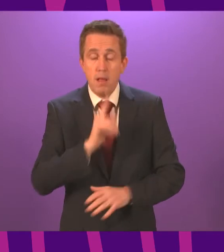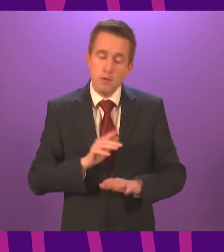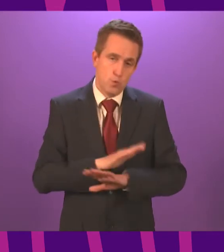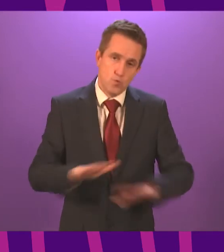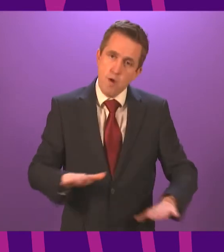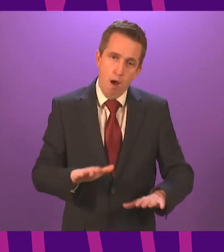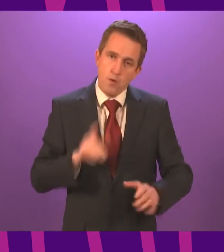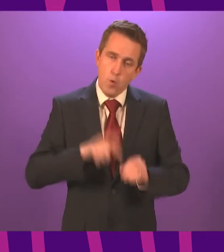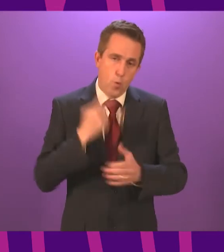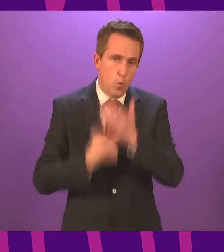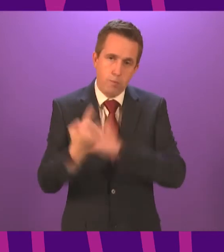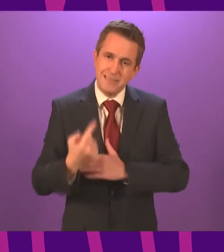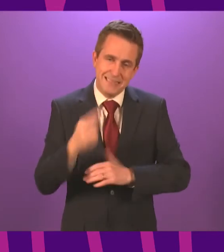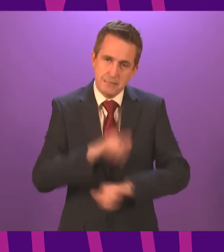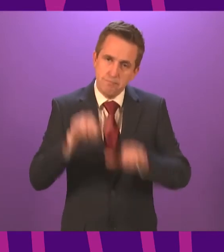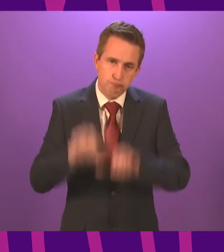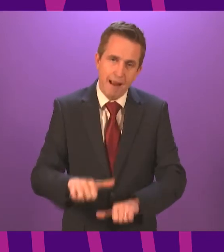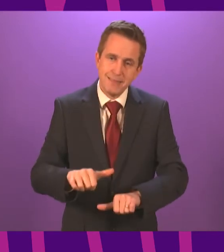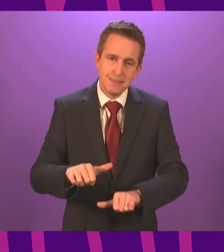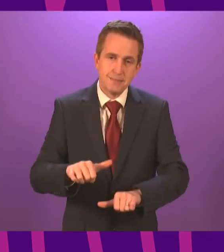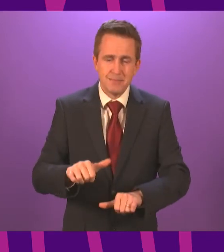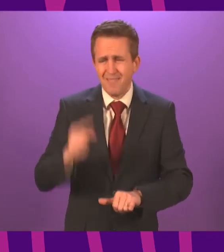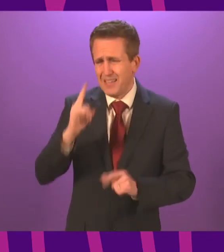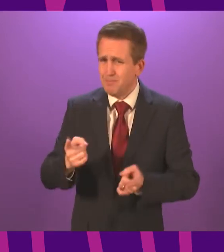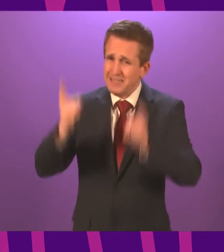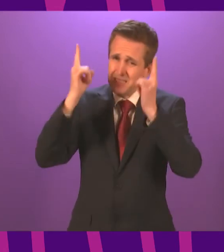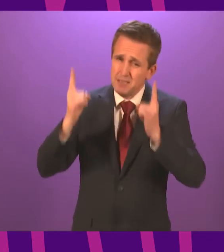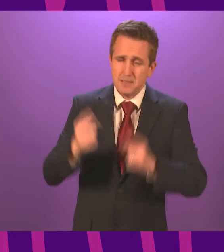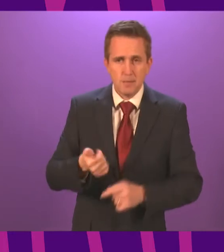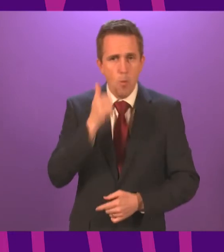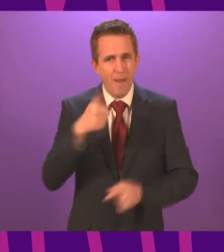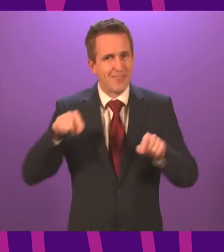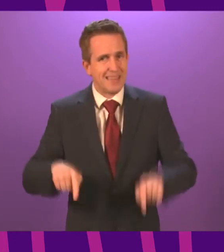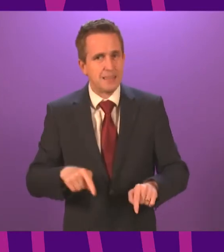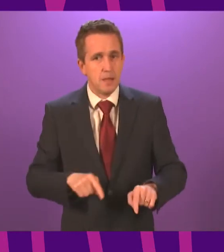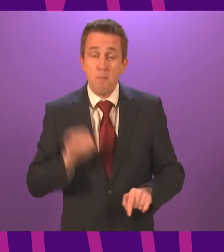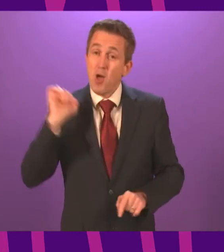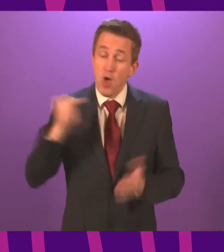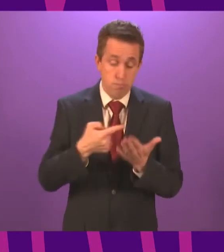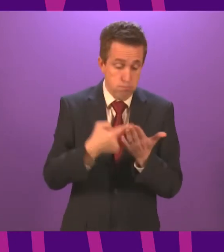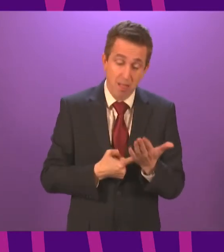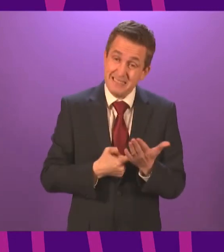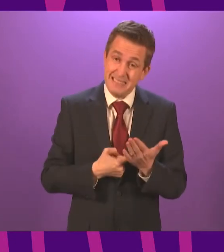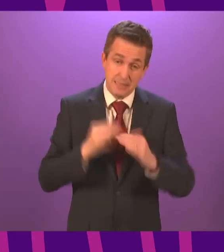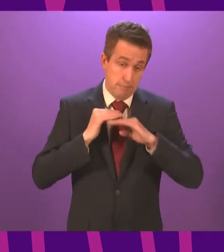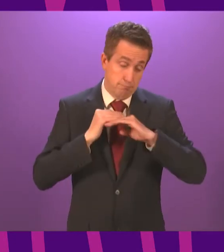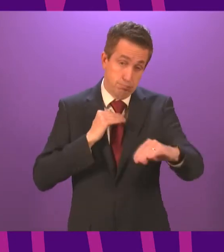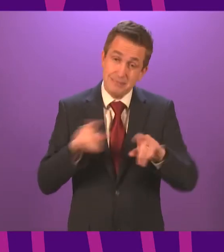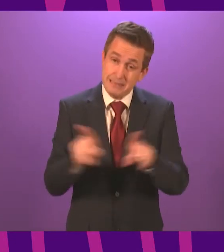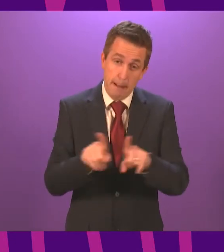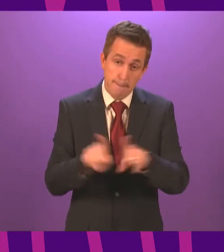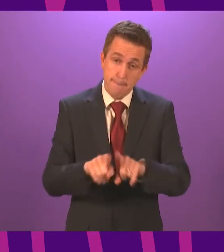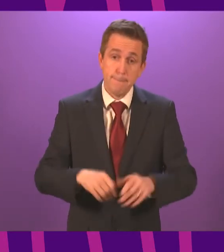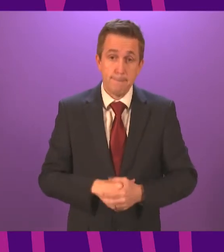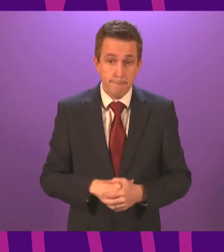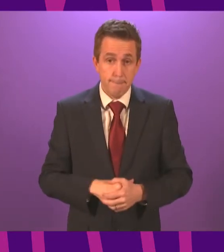properly. The First Minister must know this. But where's the change in policy? Without testing those